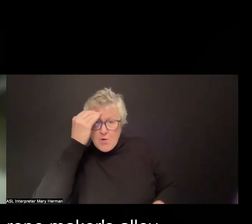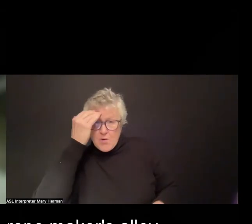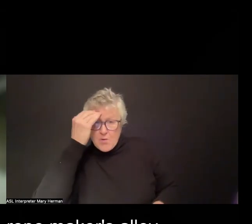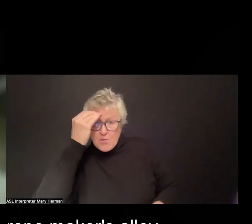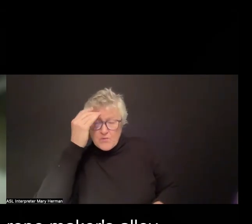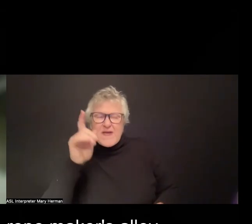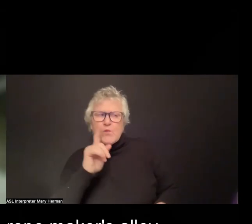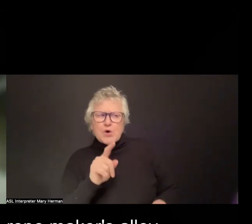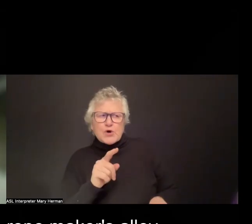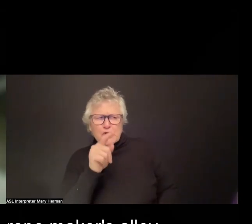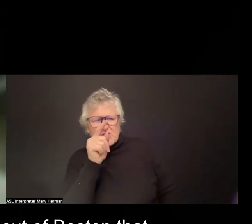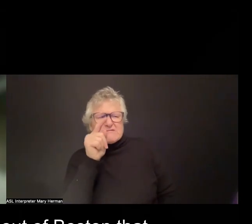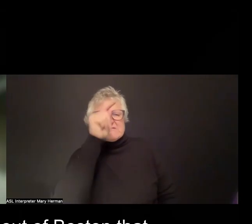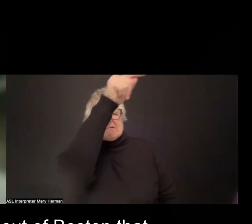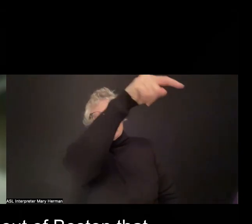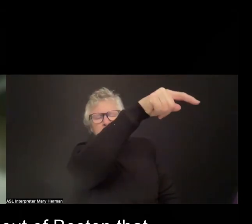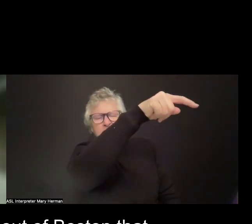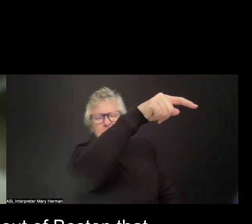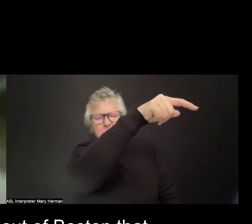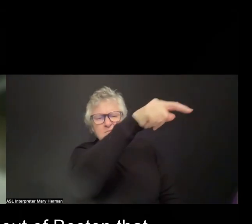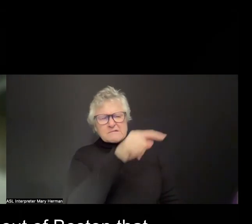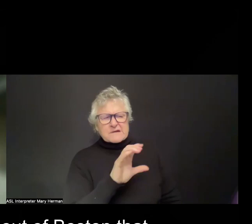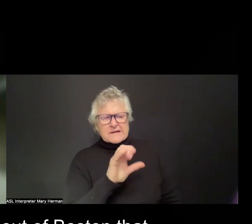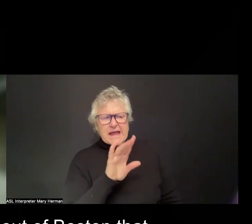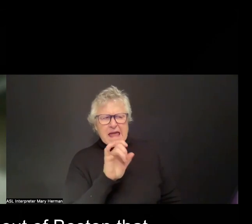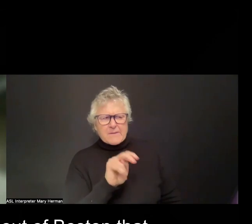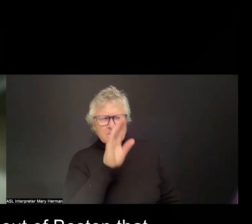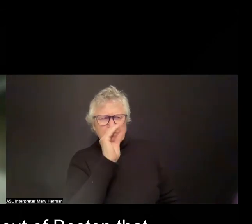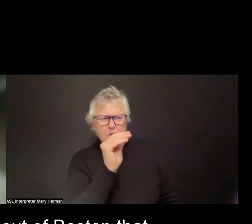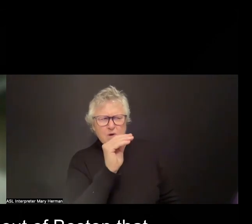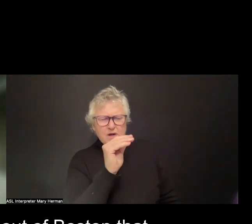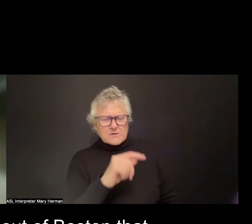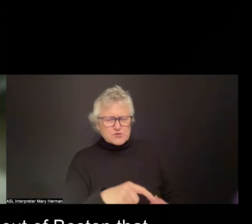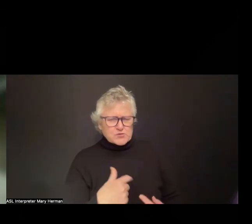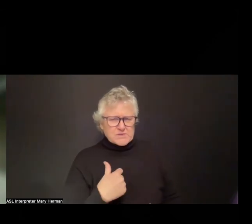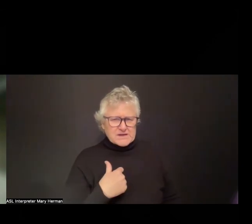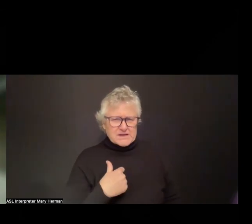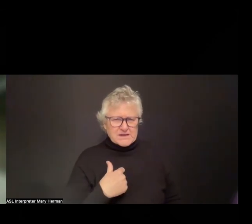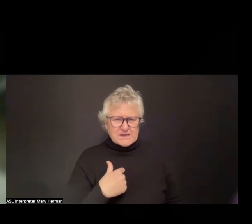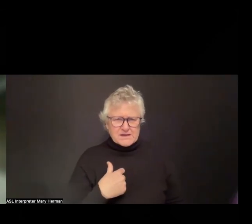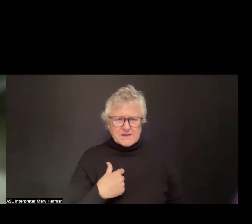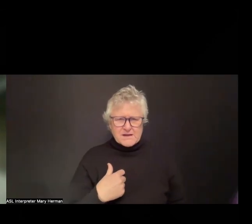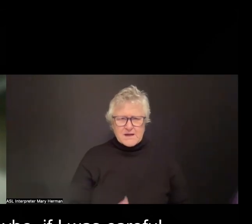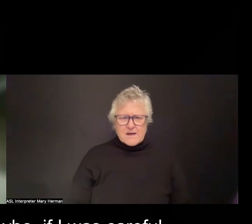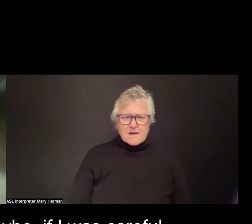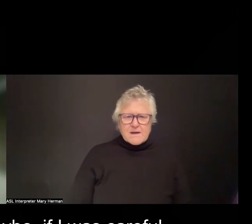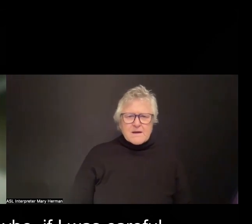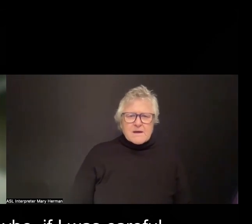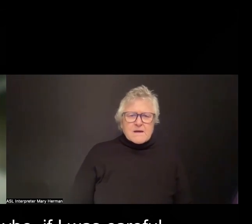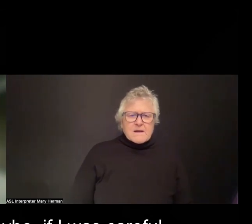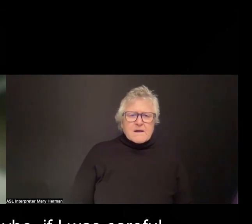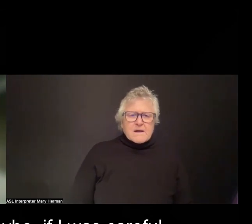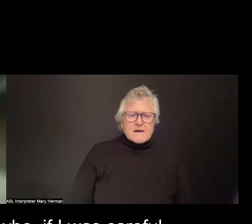tripping light as my soul sang in triumph. I found it, a way out of Boston that didn't take me by the neck, where the pirates lay in wait for me. I could